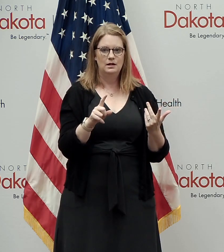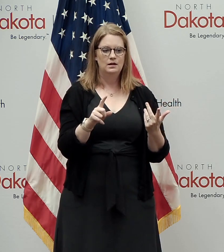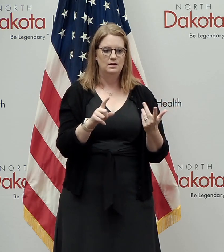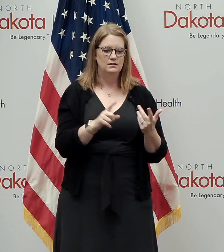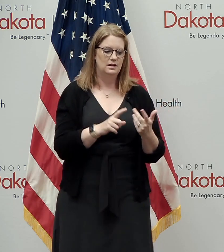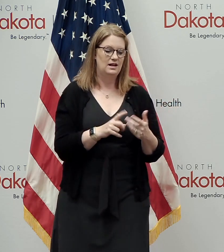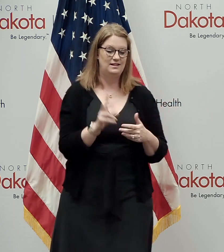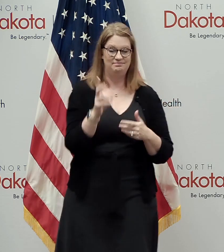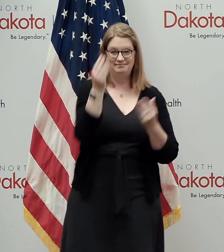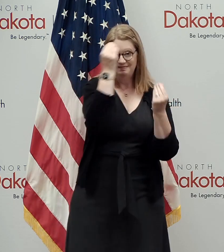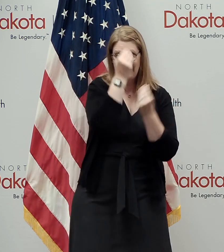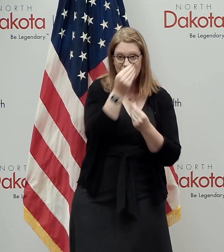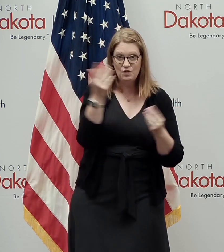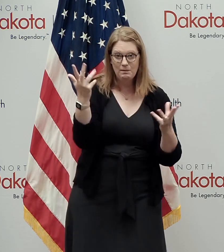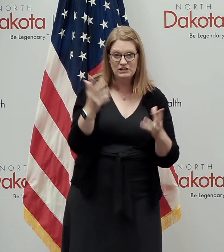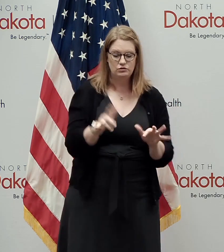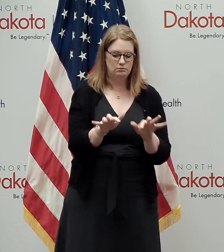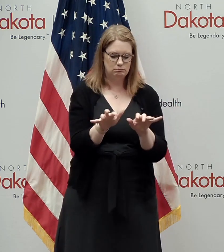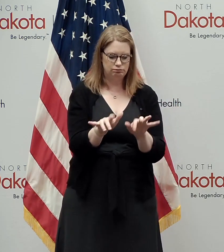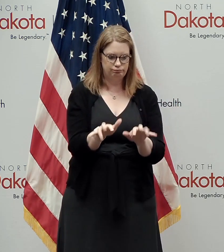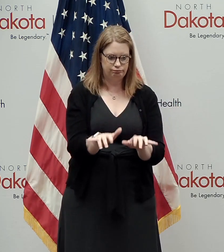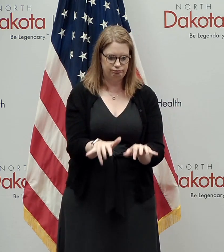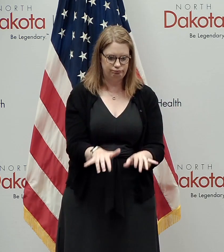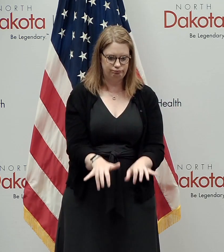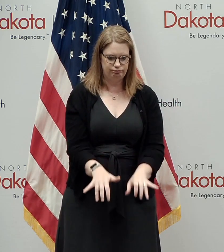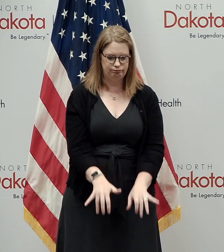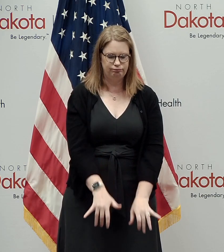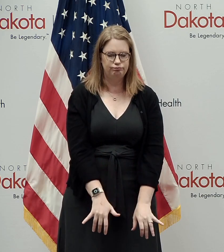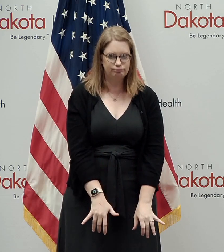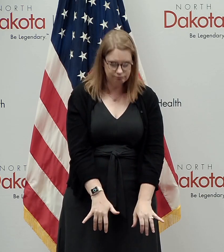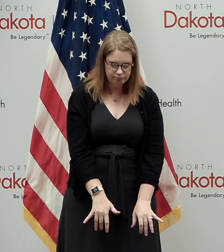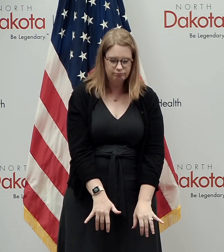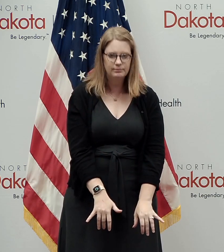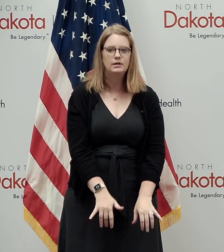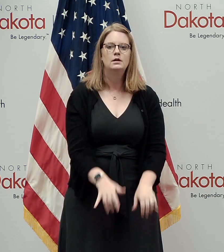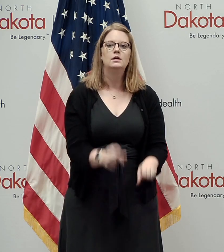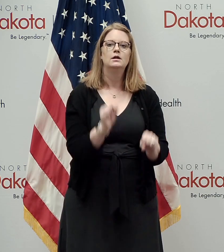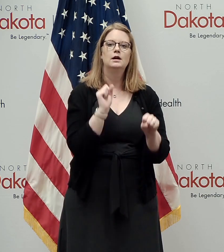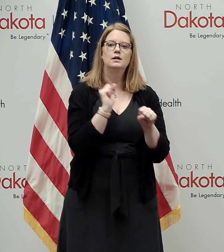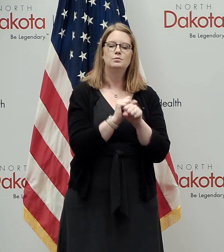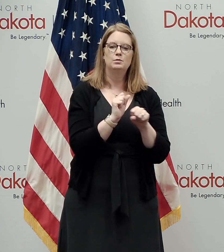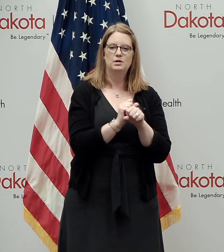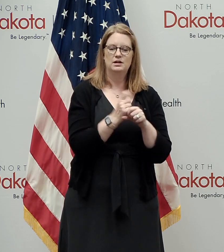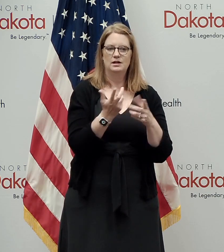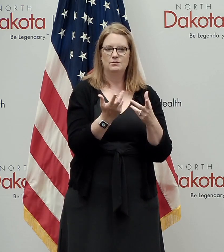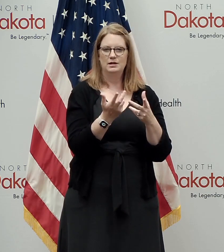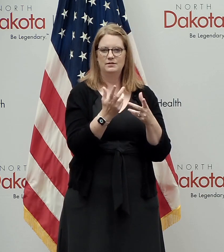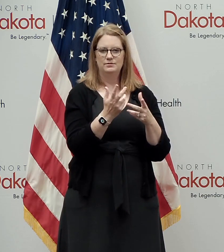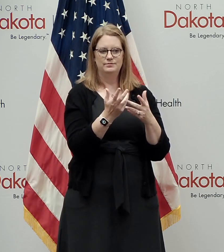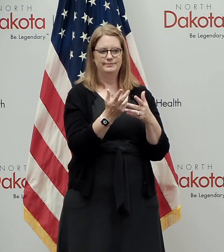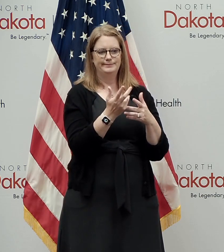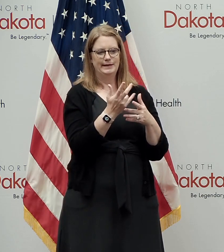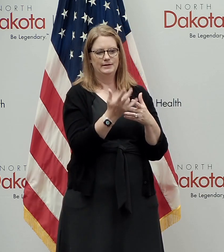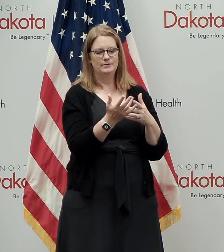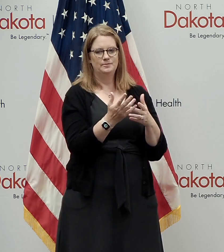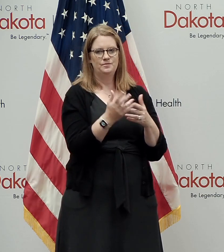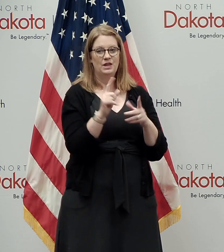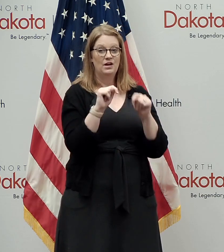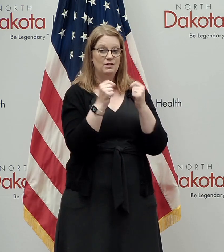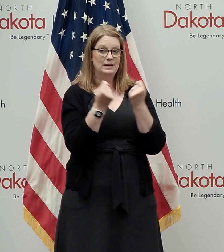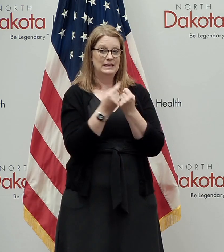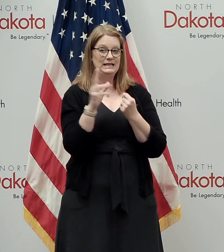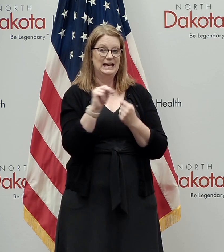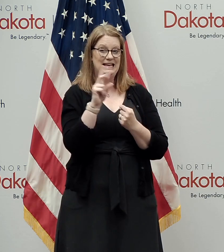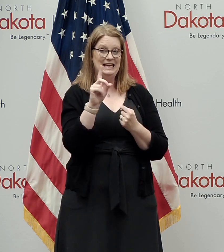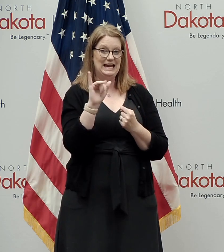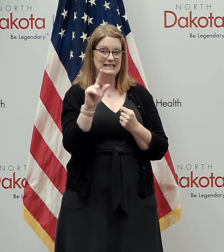of data across all the different information systems that we have. And we've engaged a team from our